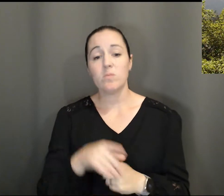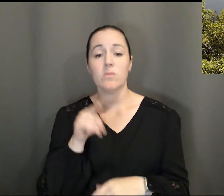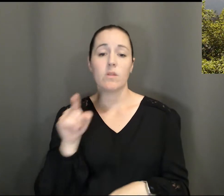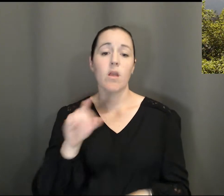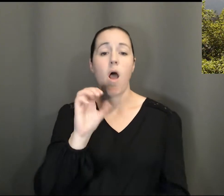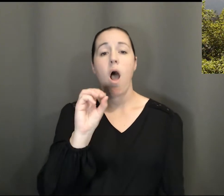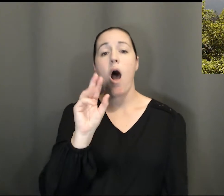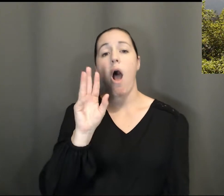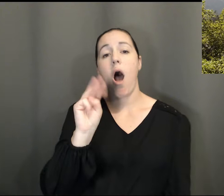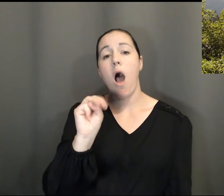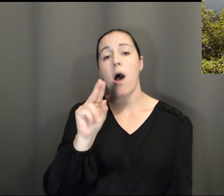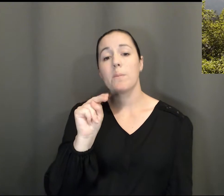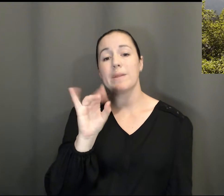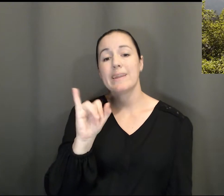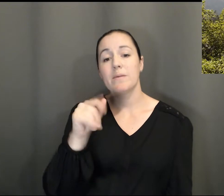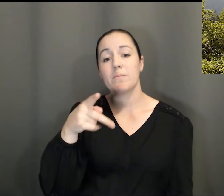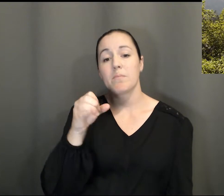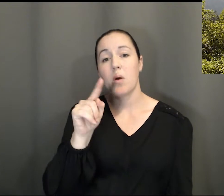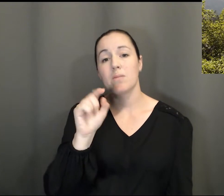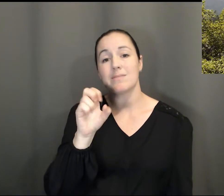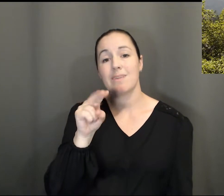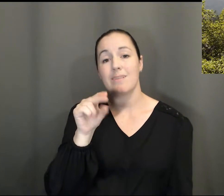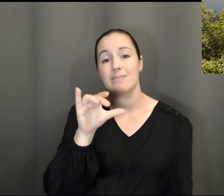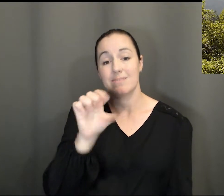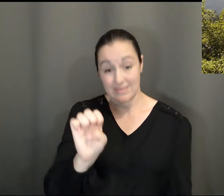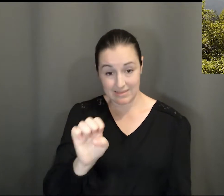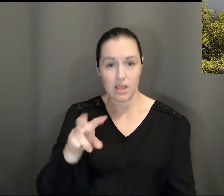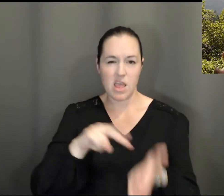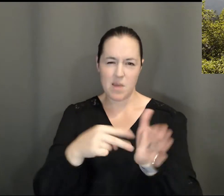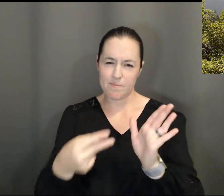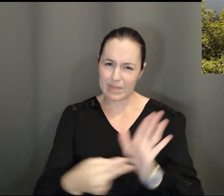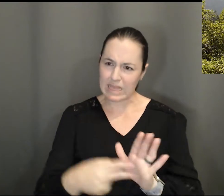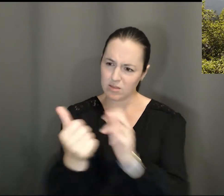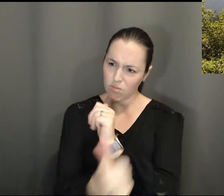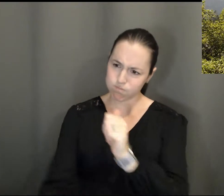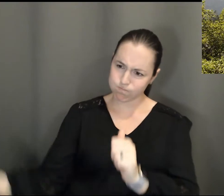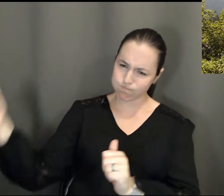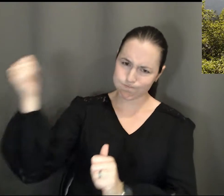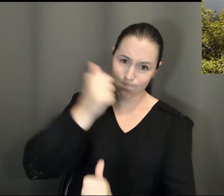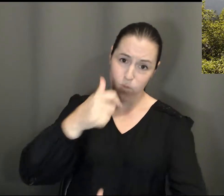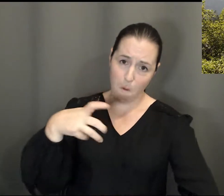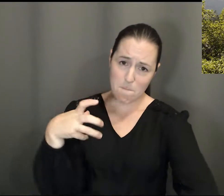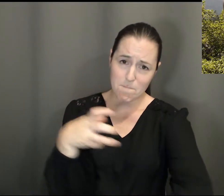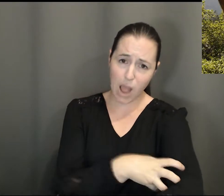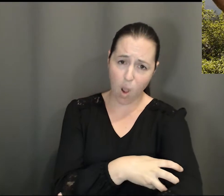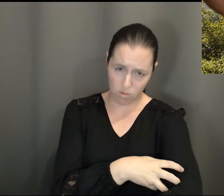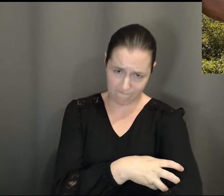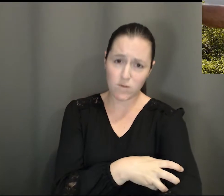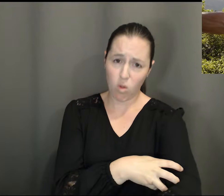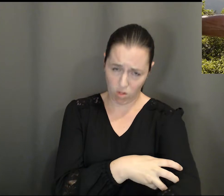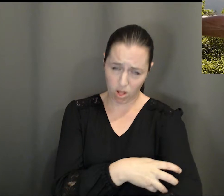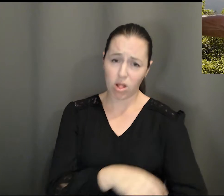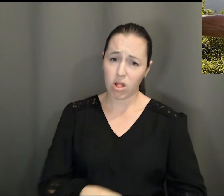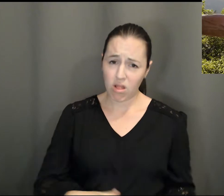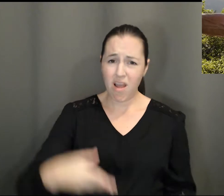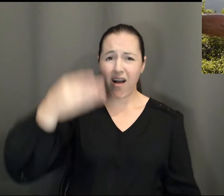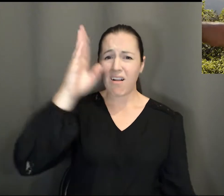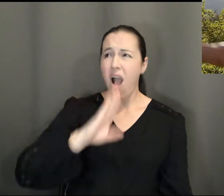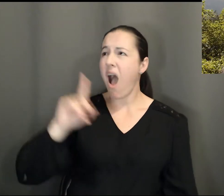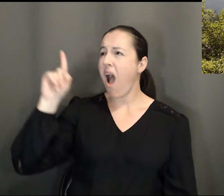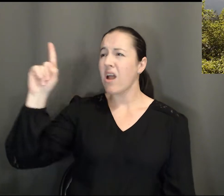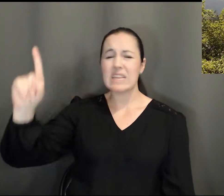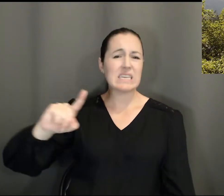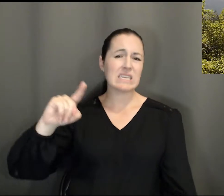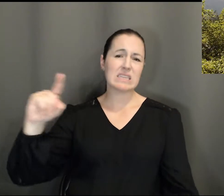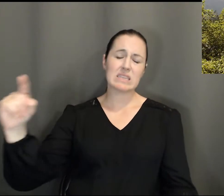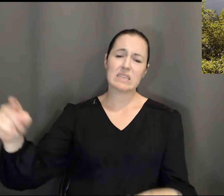That's what He wants us to know about Him today. His unlimited in power. It includes things like His capacity,